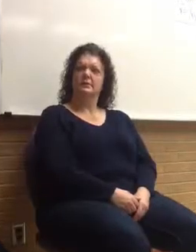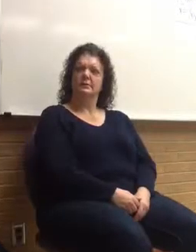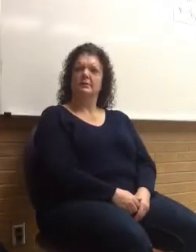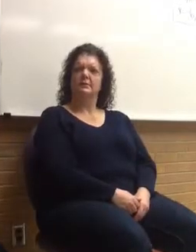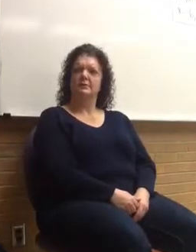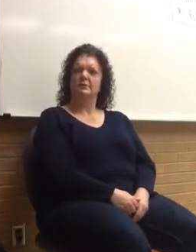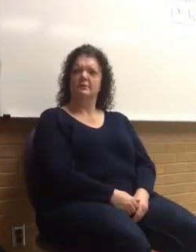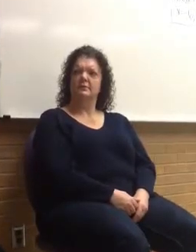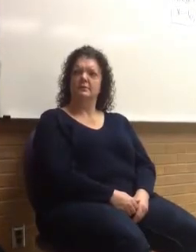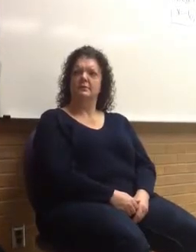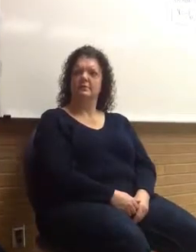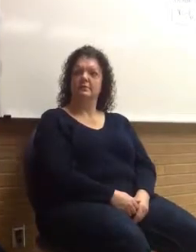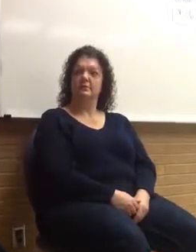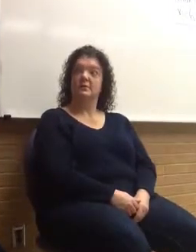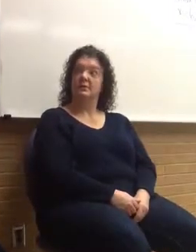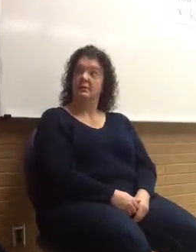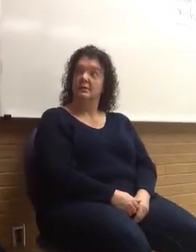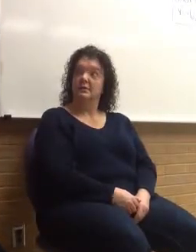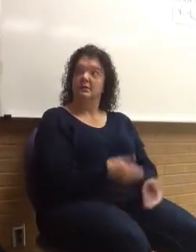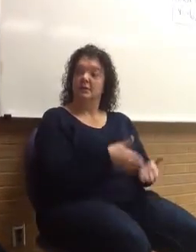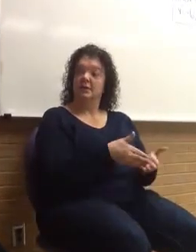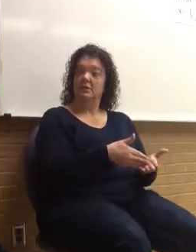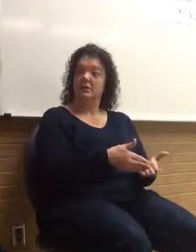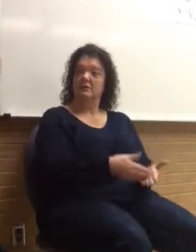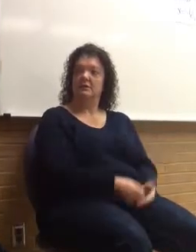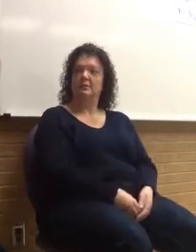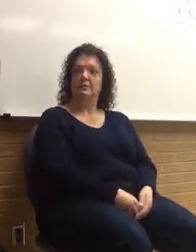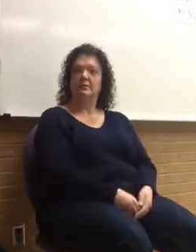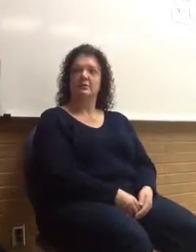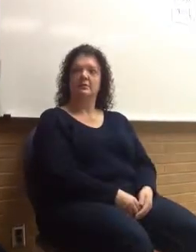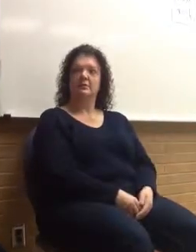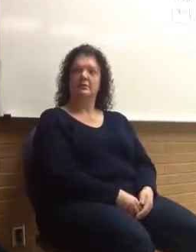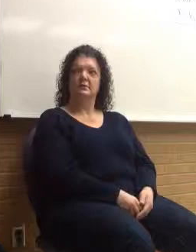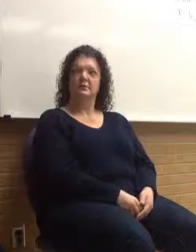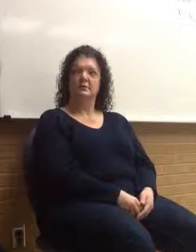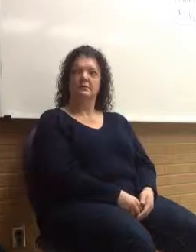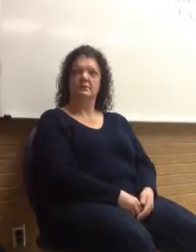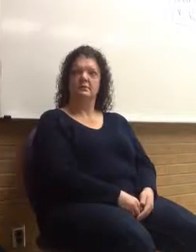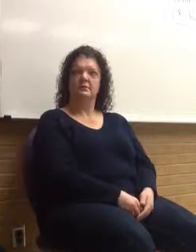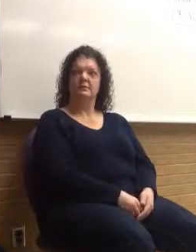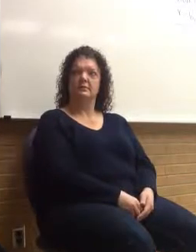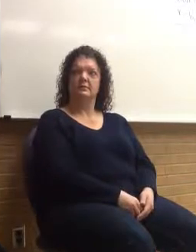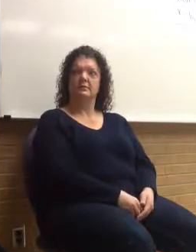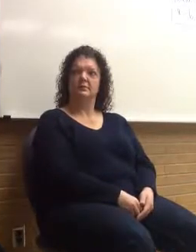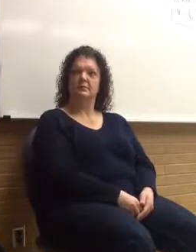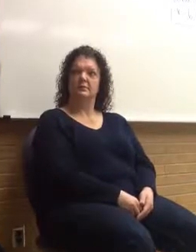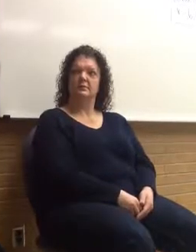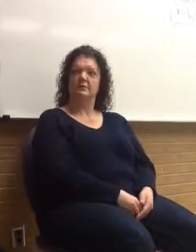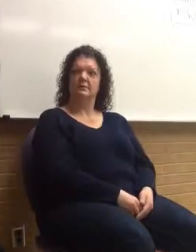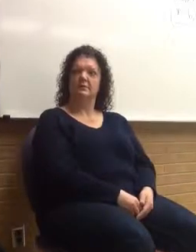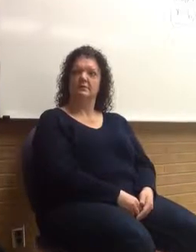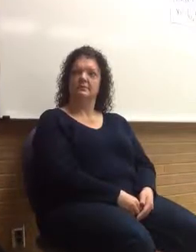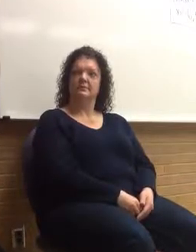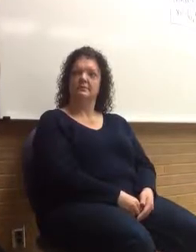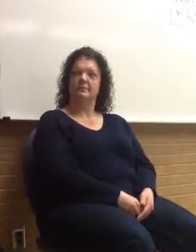And the actual value of all the coins at that time was $27,000. But now, one of them is 1.7 million. They're